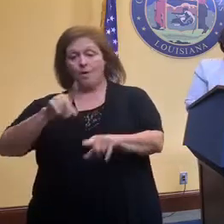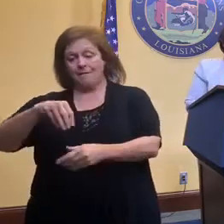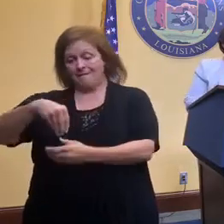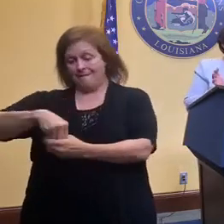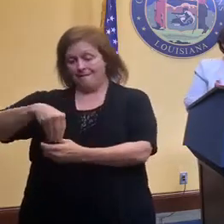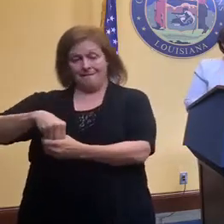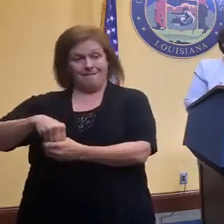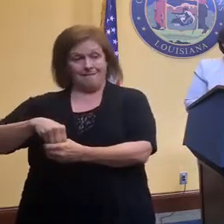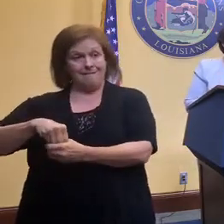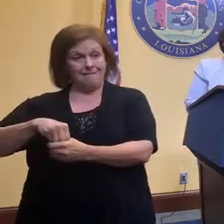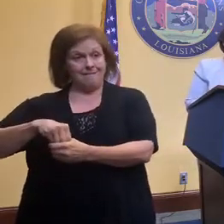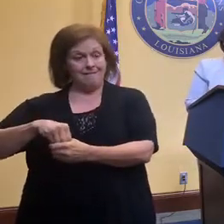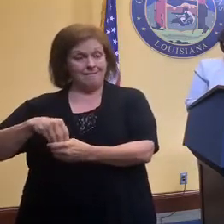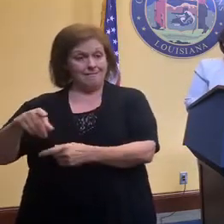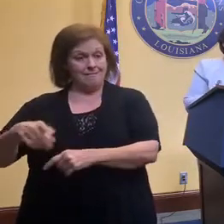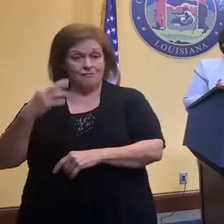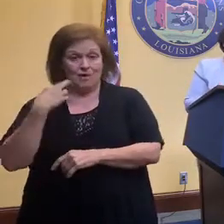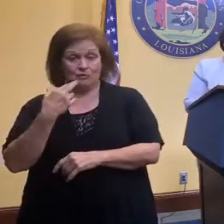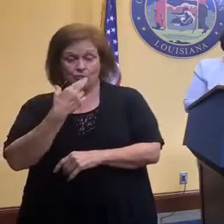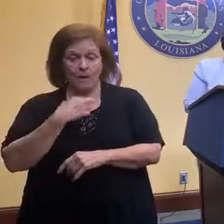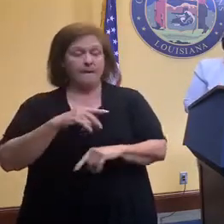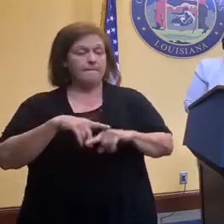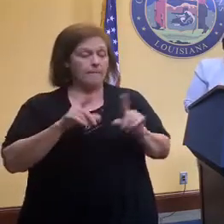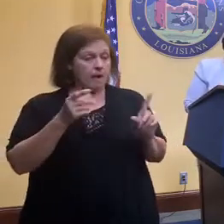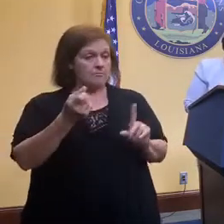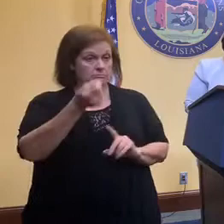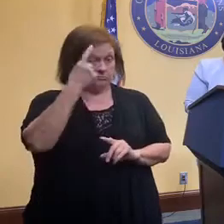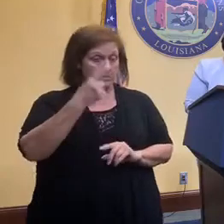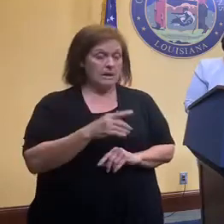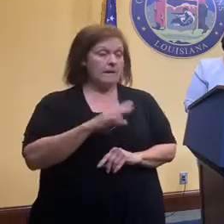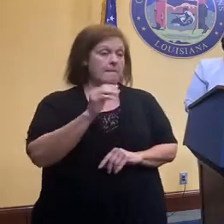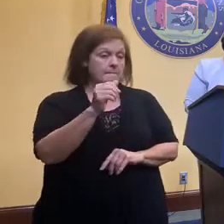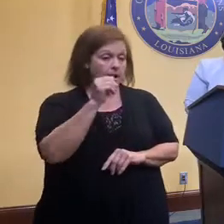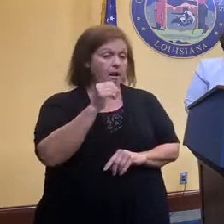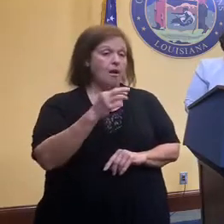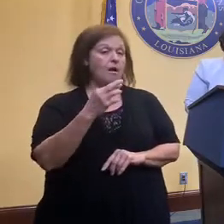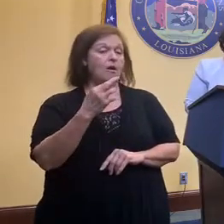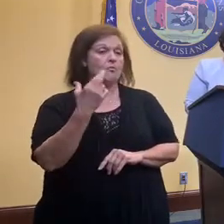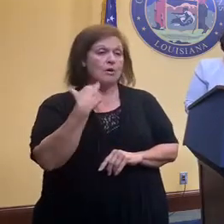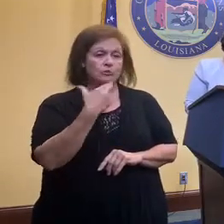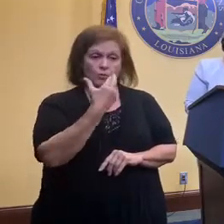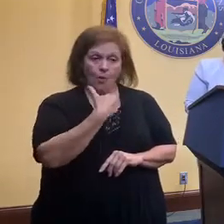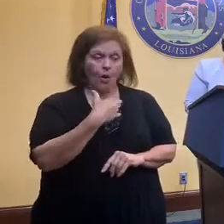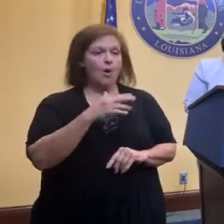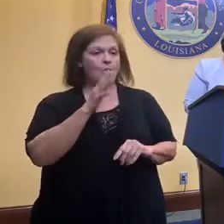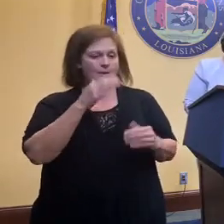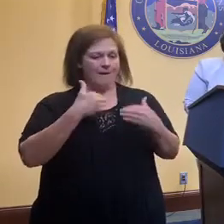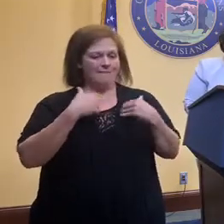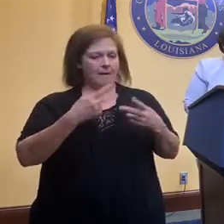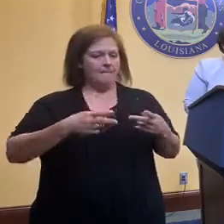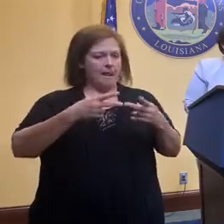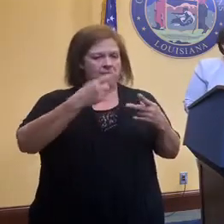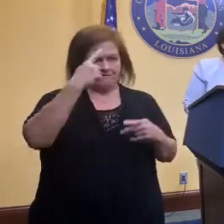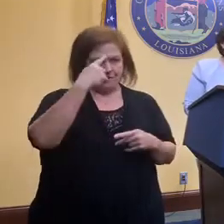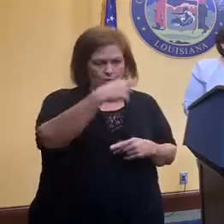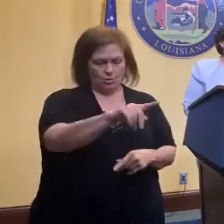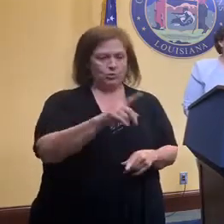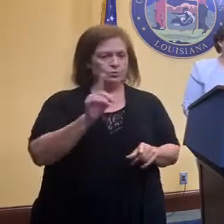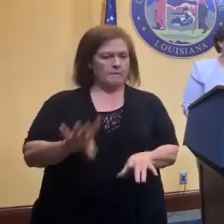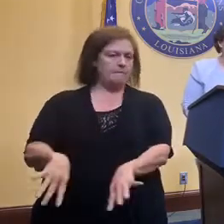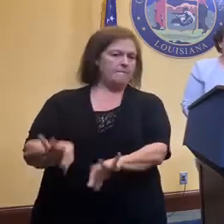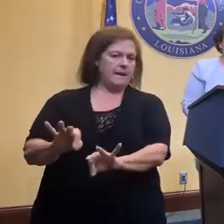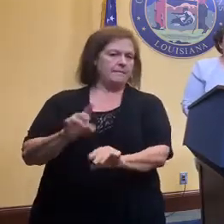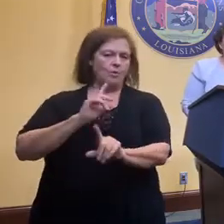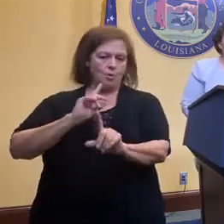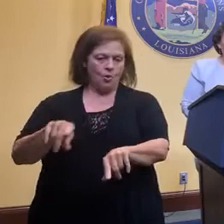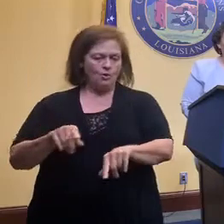the bars as well as restaurants will have a place identified just for you. We have many